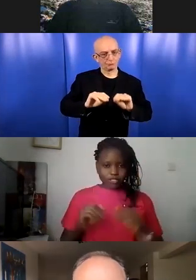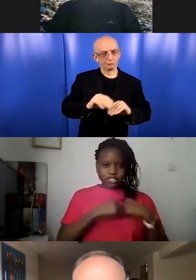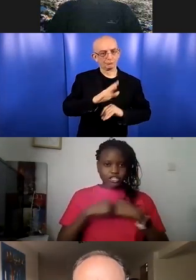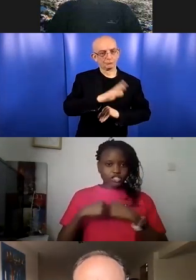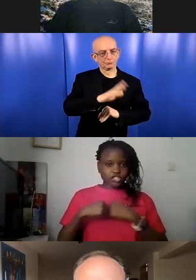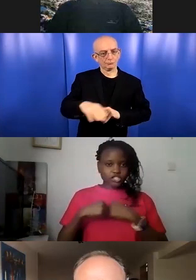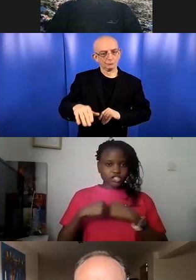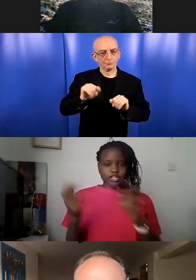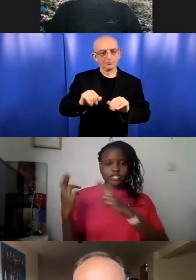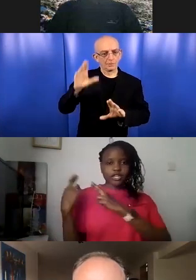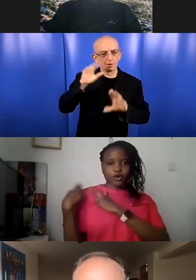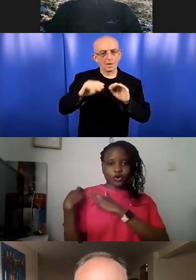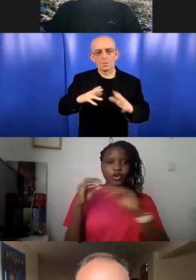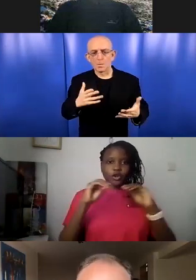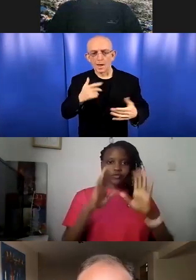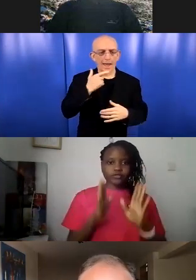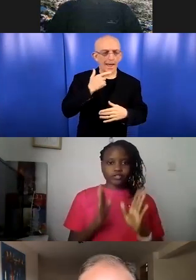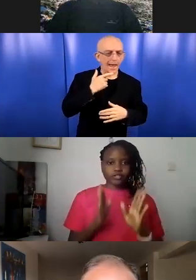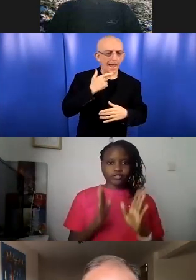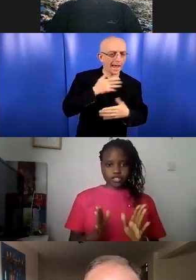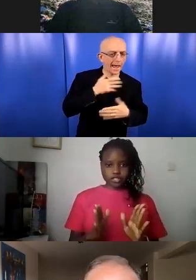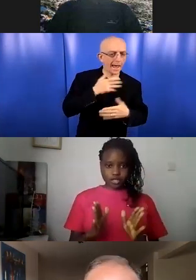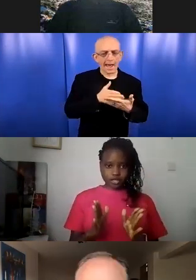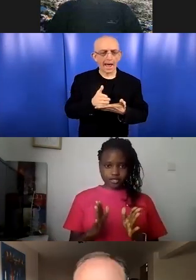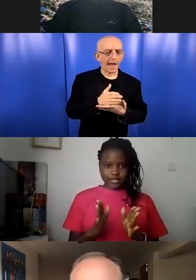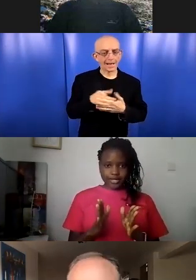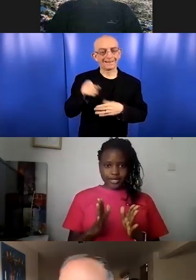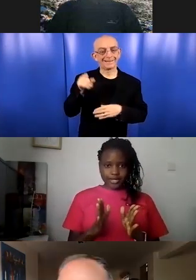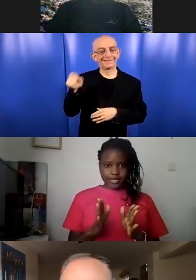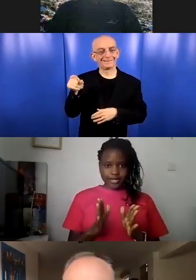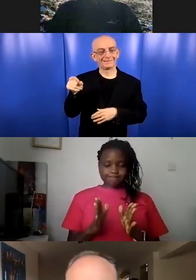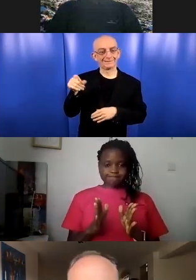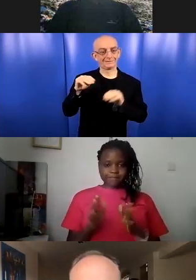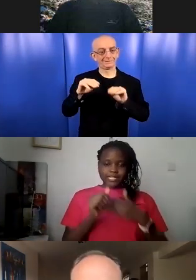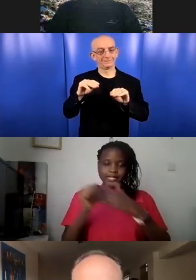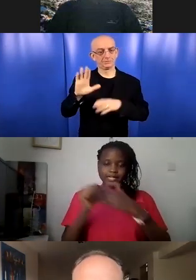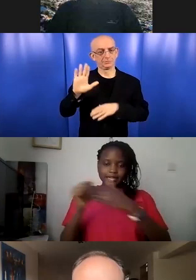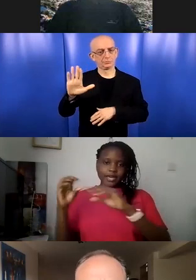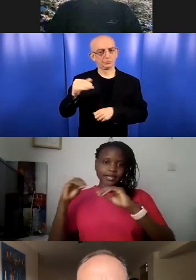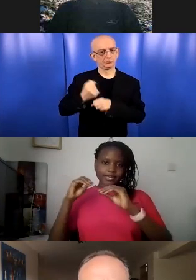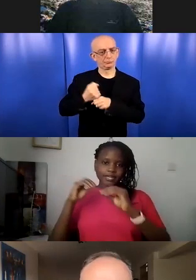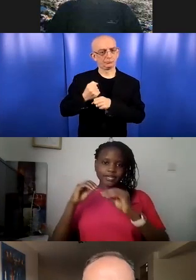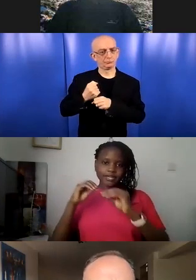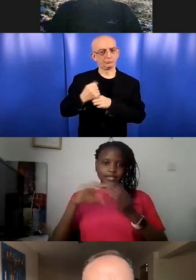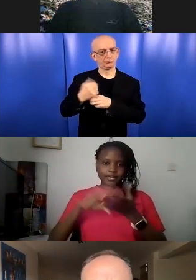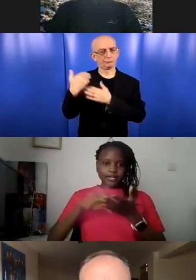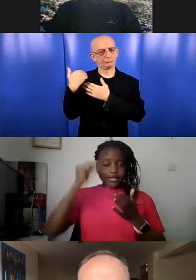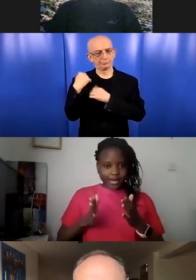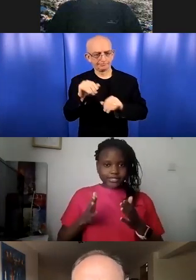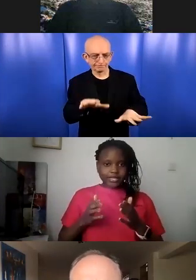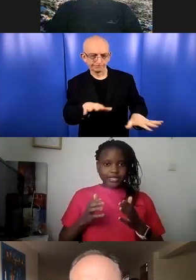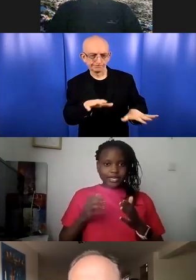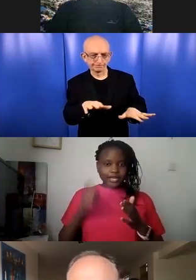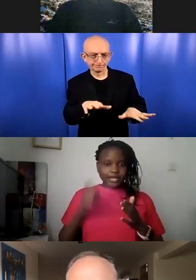the role of teachers in harnessing technology, in guiding learners, and in